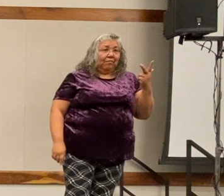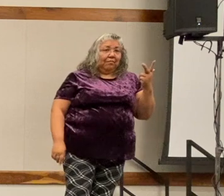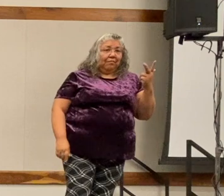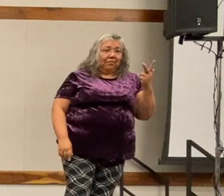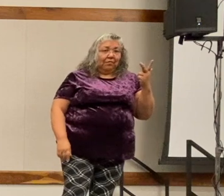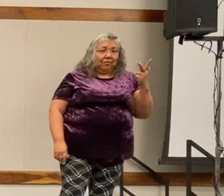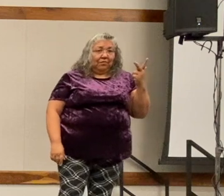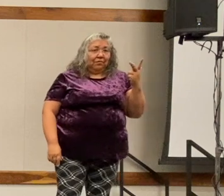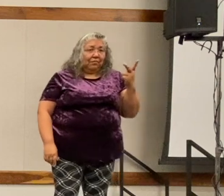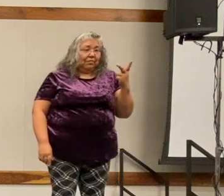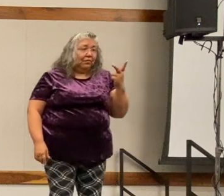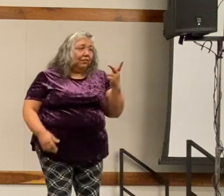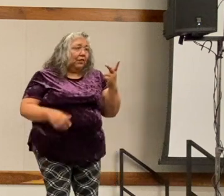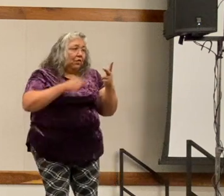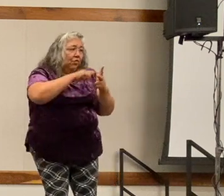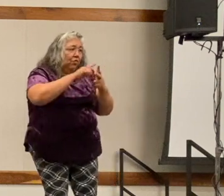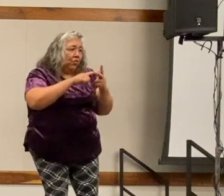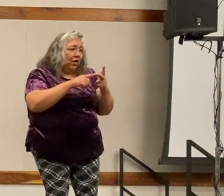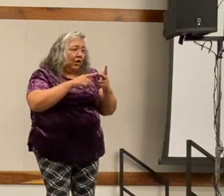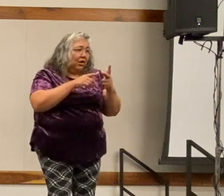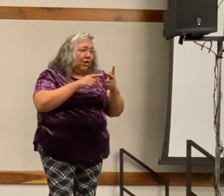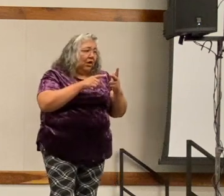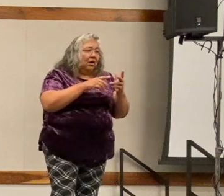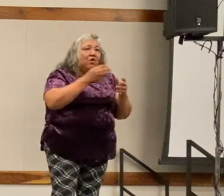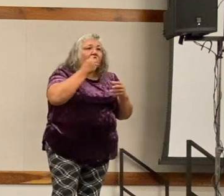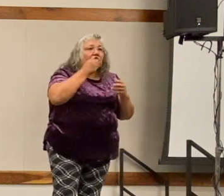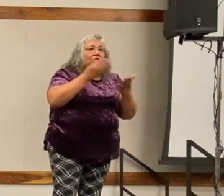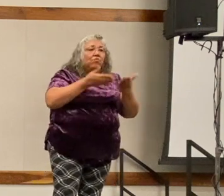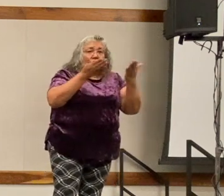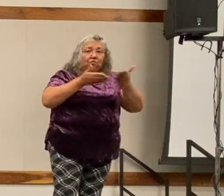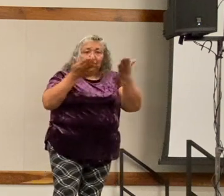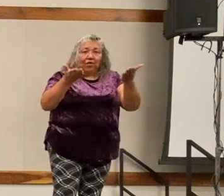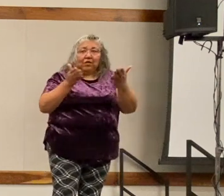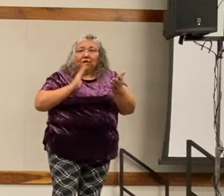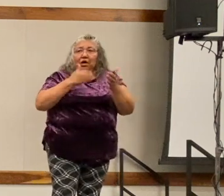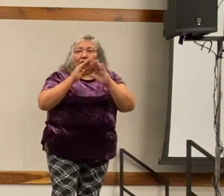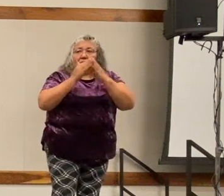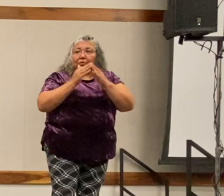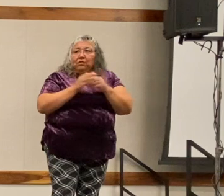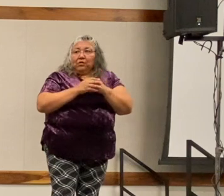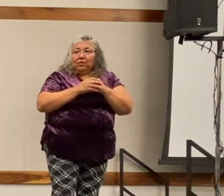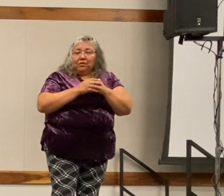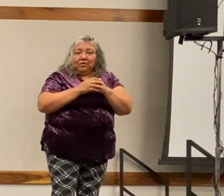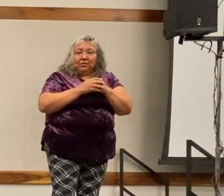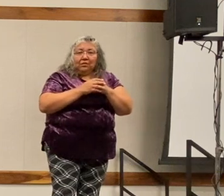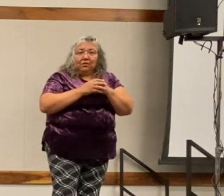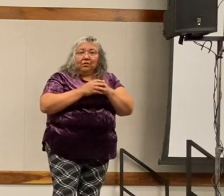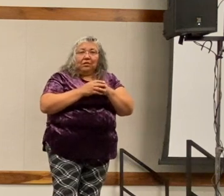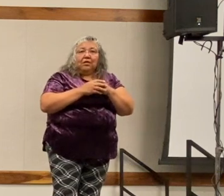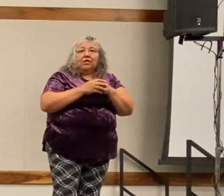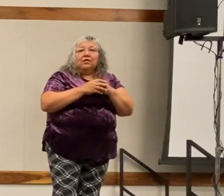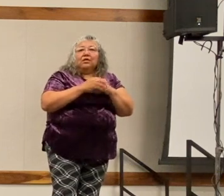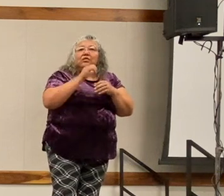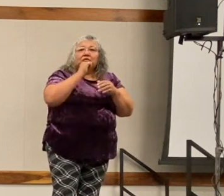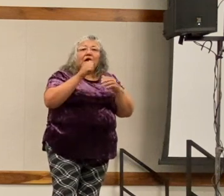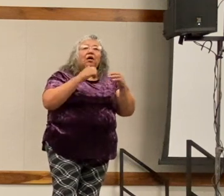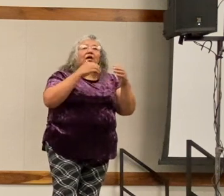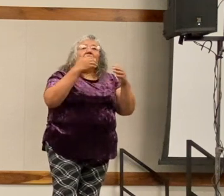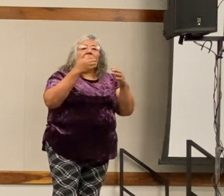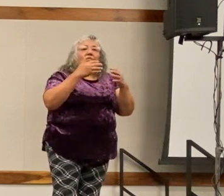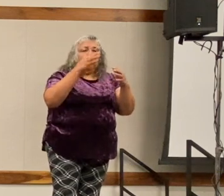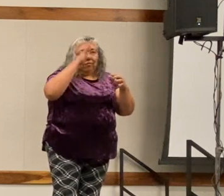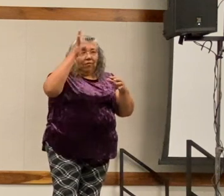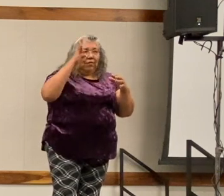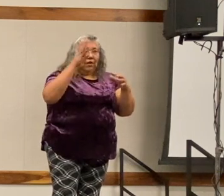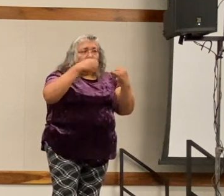three food distribution or food providers to our community, right? Reinvent the wheel, not reinventing the wheel, how to